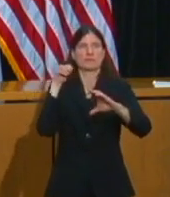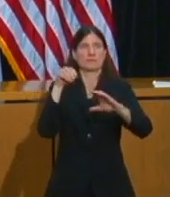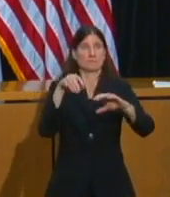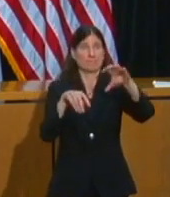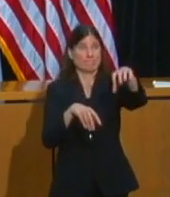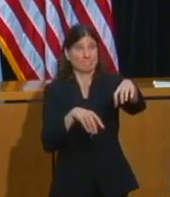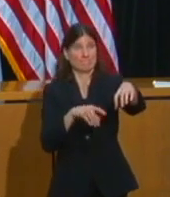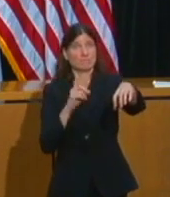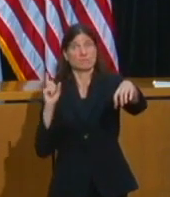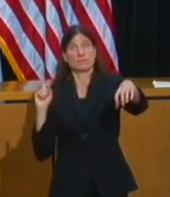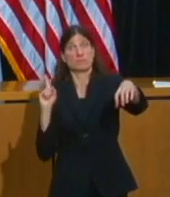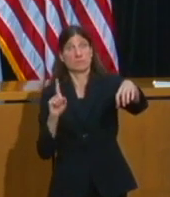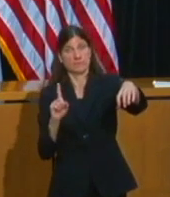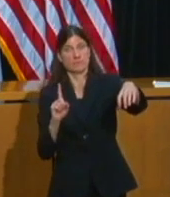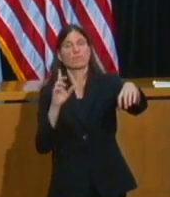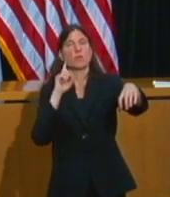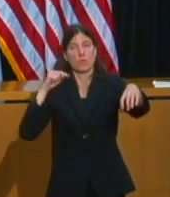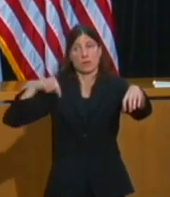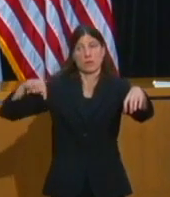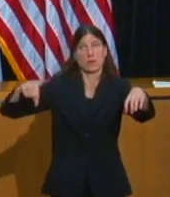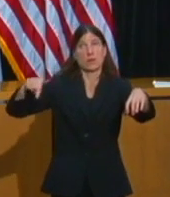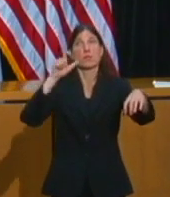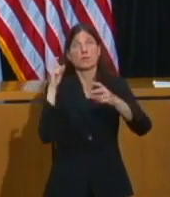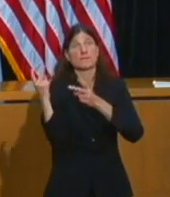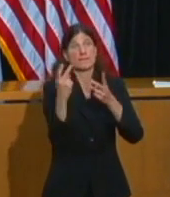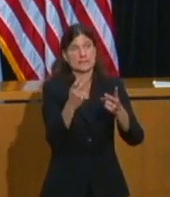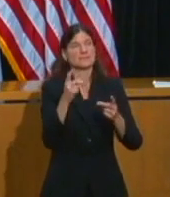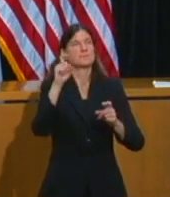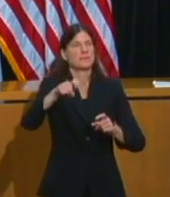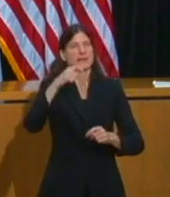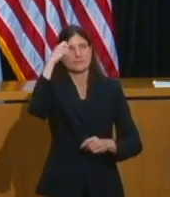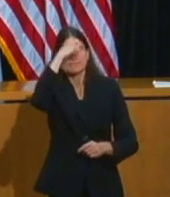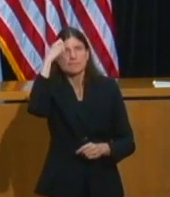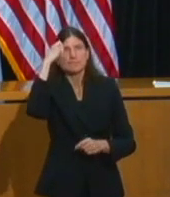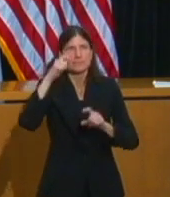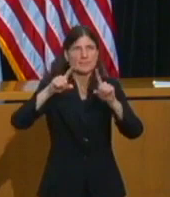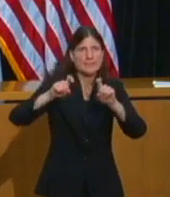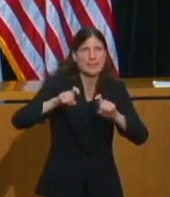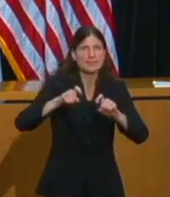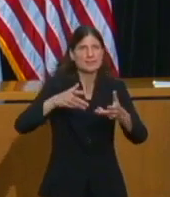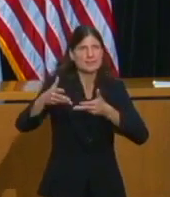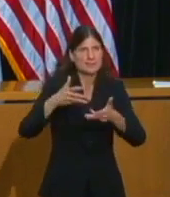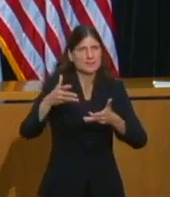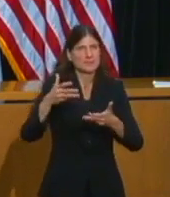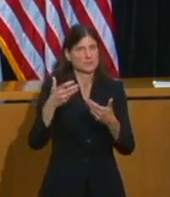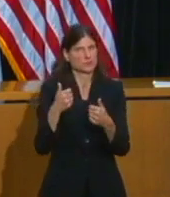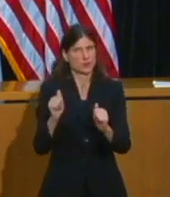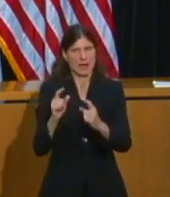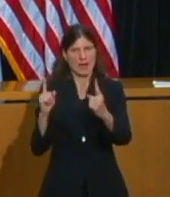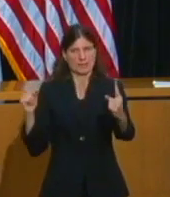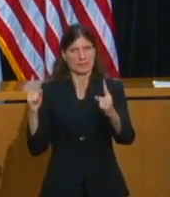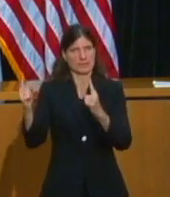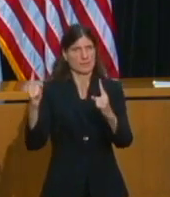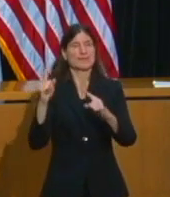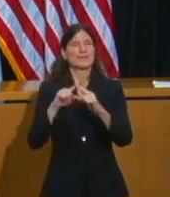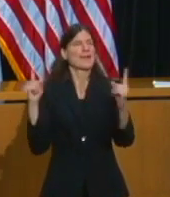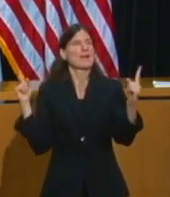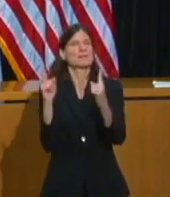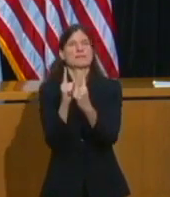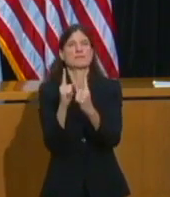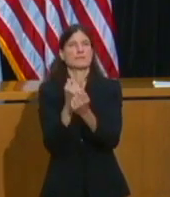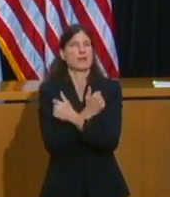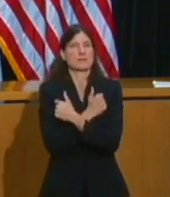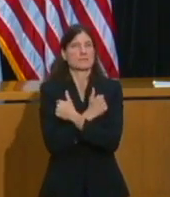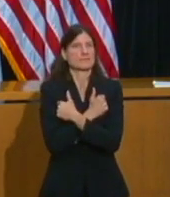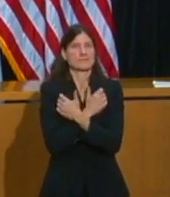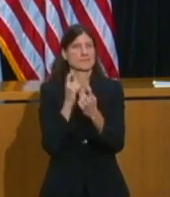course, we need to engage in social distance, which I know will be hard. But a visitor must always remain 6 feet from the resident and attending staff